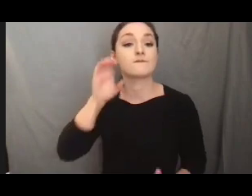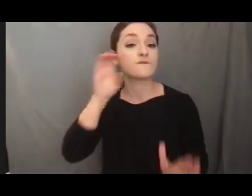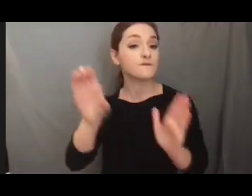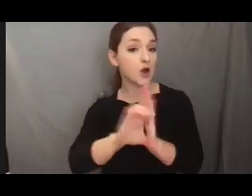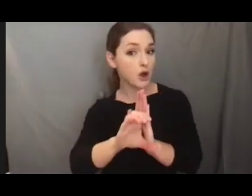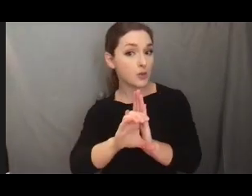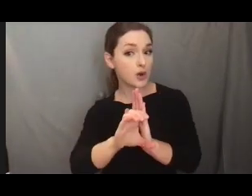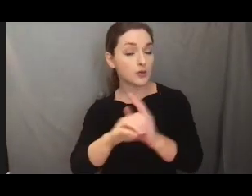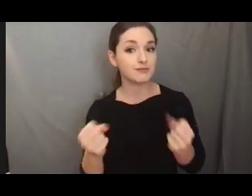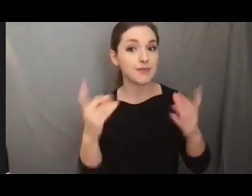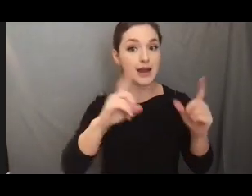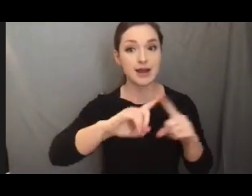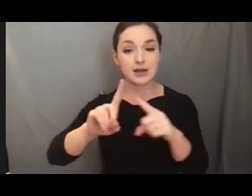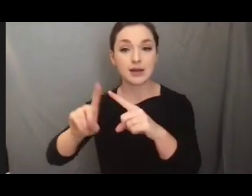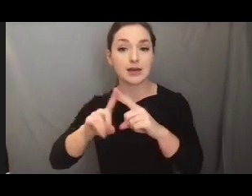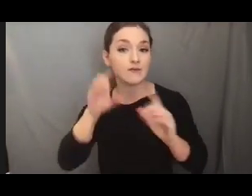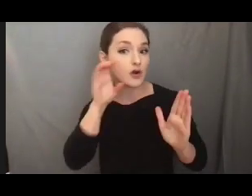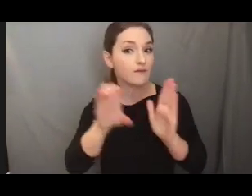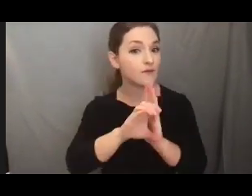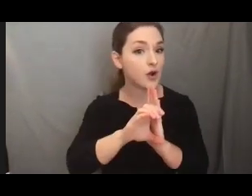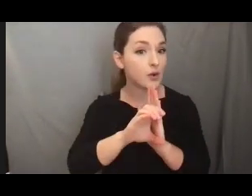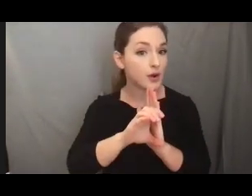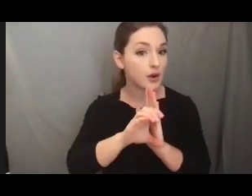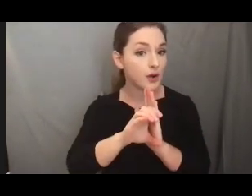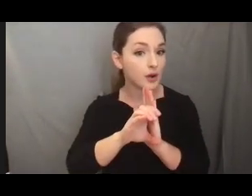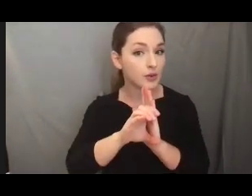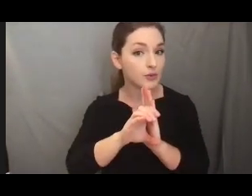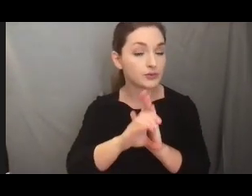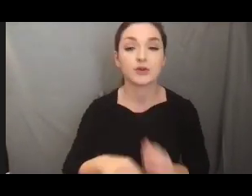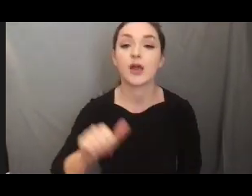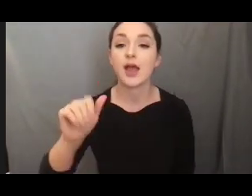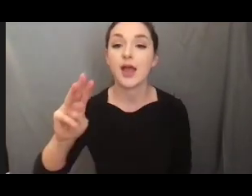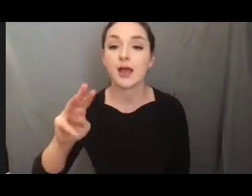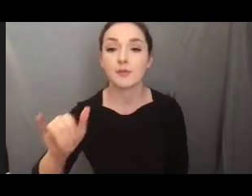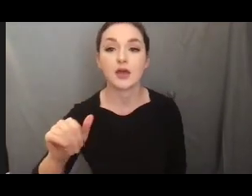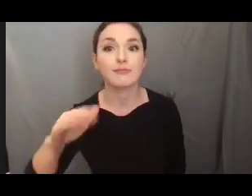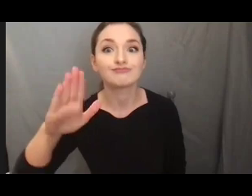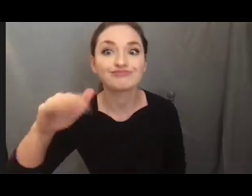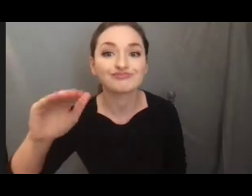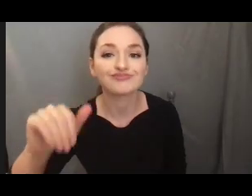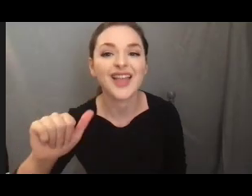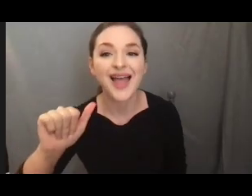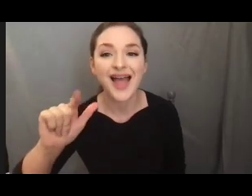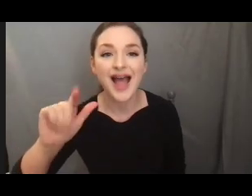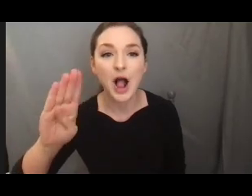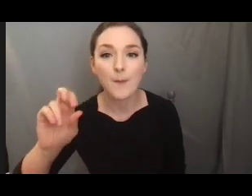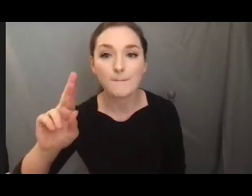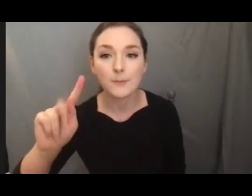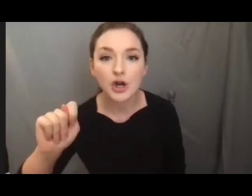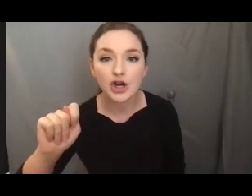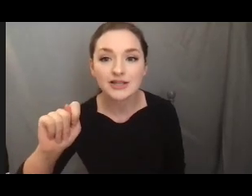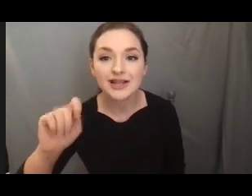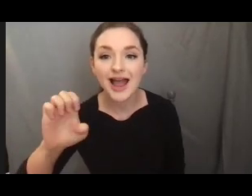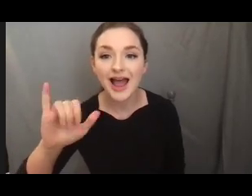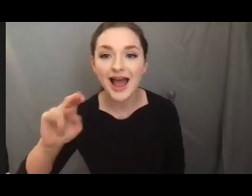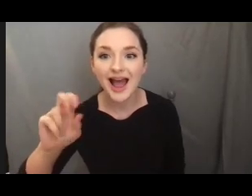2nd floor. You guys, that's Albert Einstein. Yeah, So cool. yeah, that is